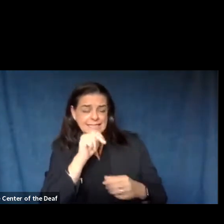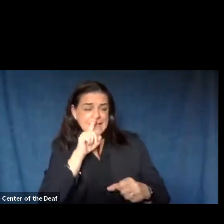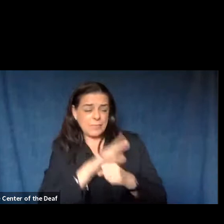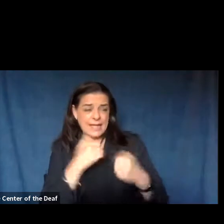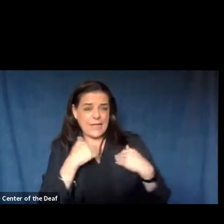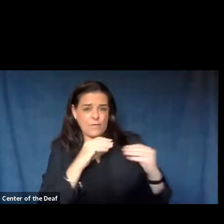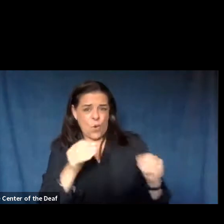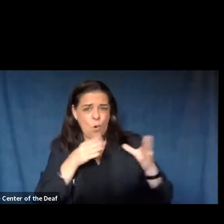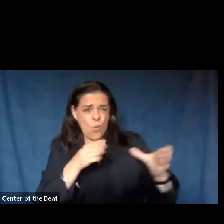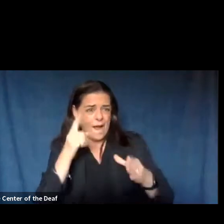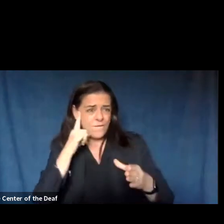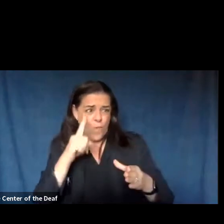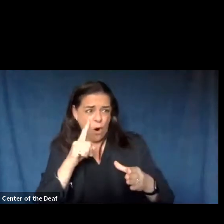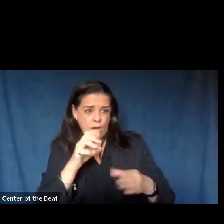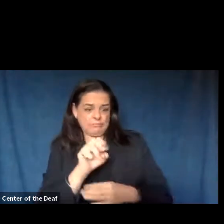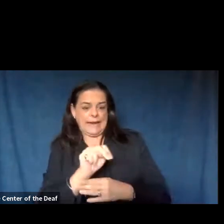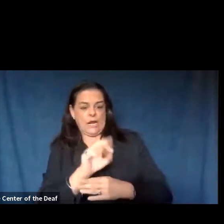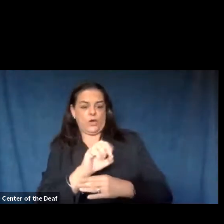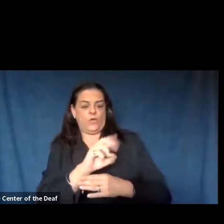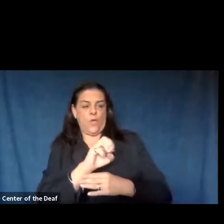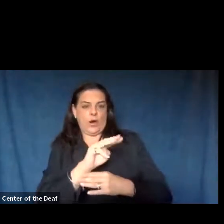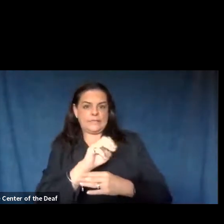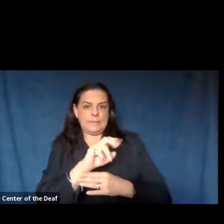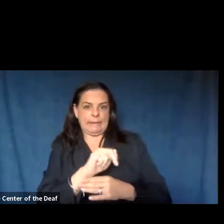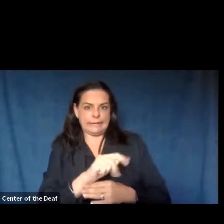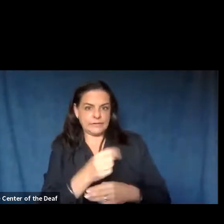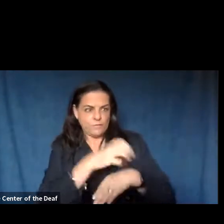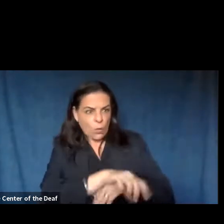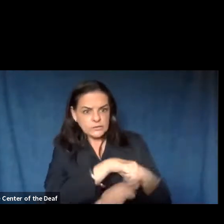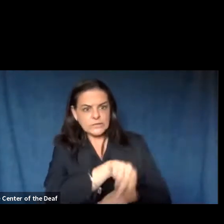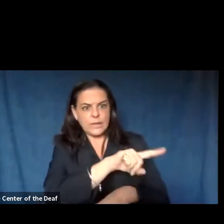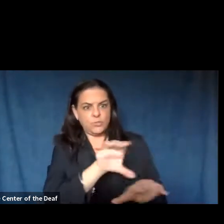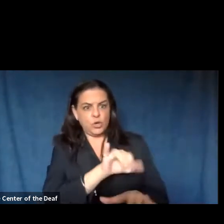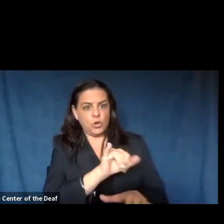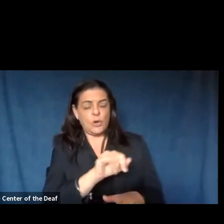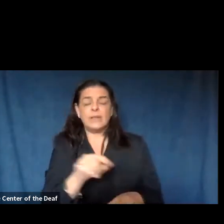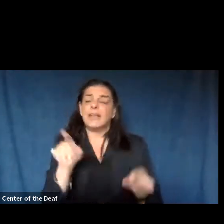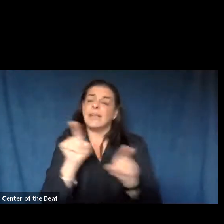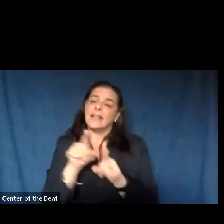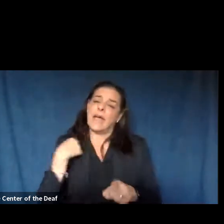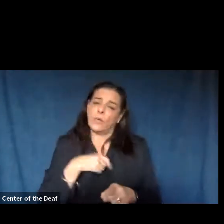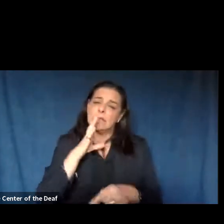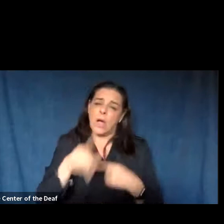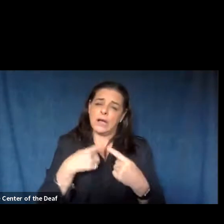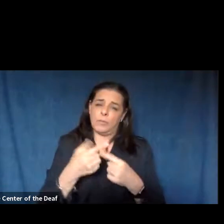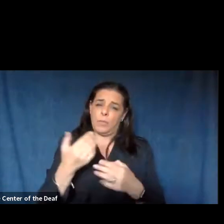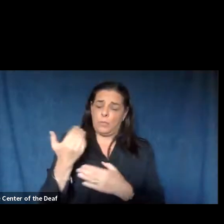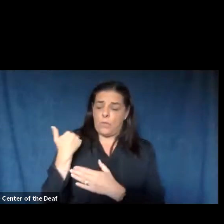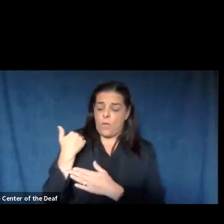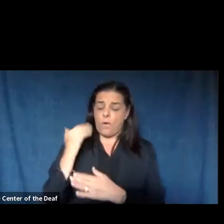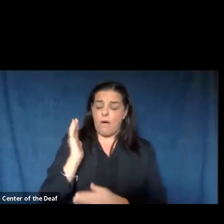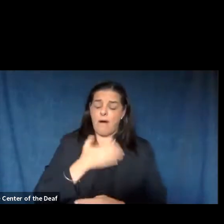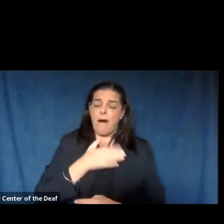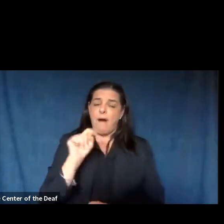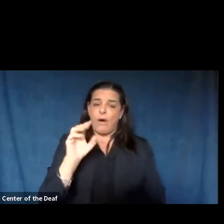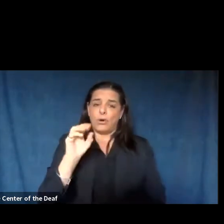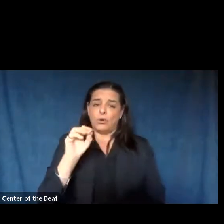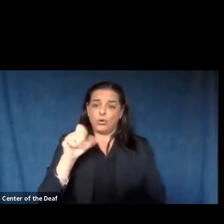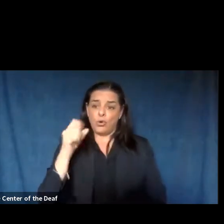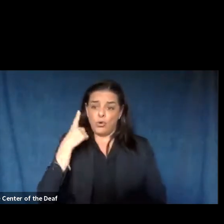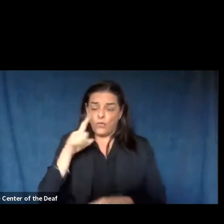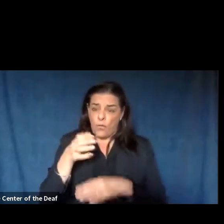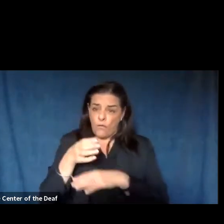Well, honestly, as we've talked about before, the tools that we have are limited with